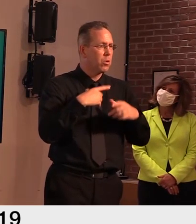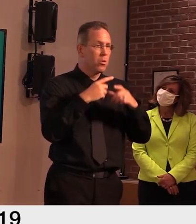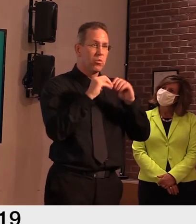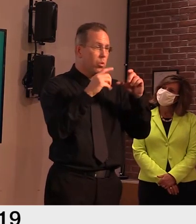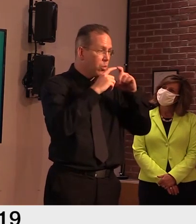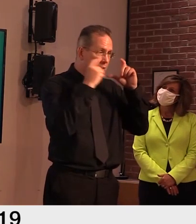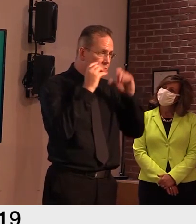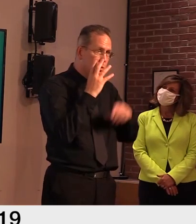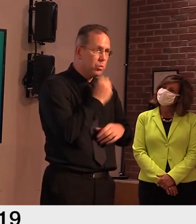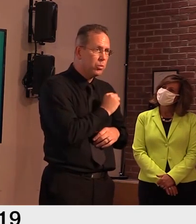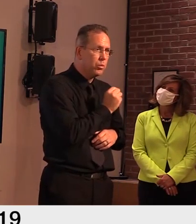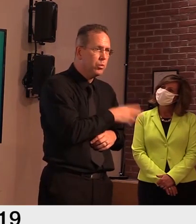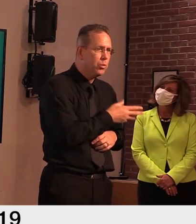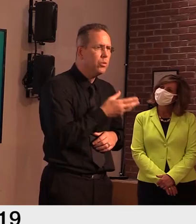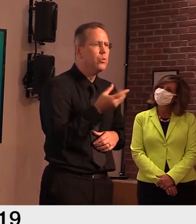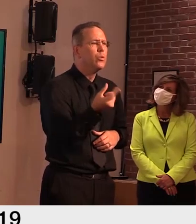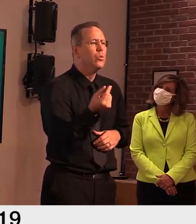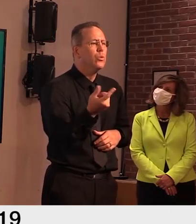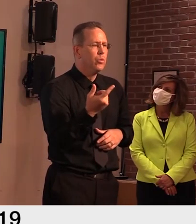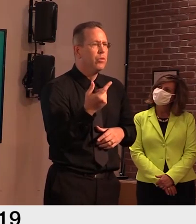released. And so